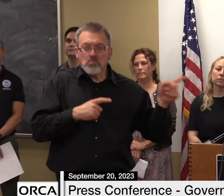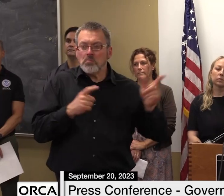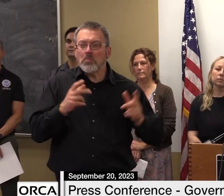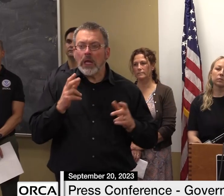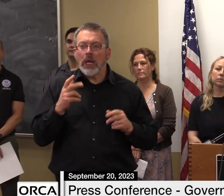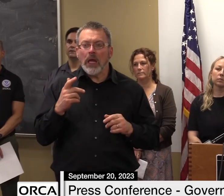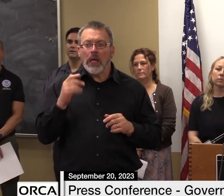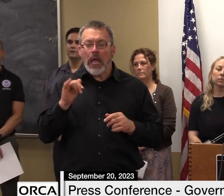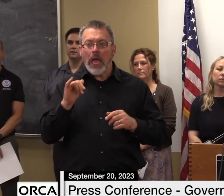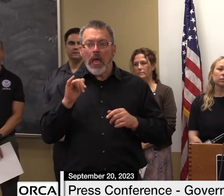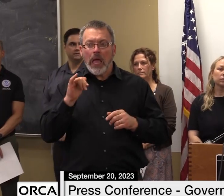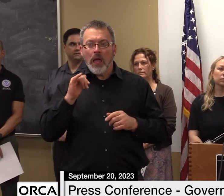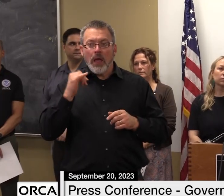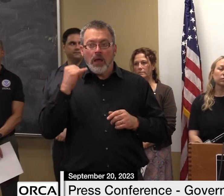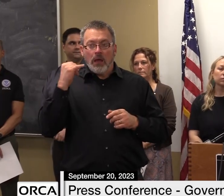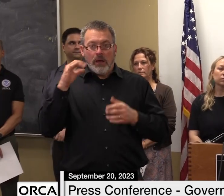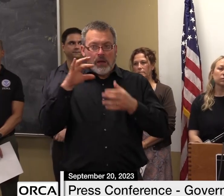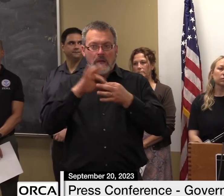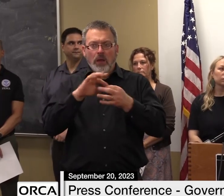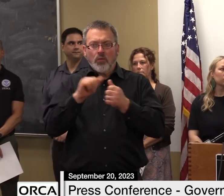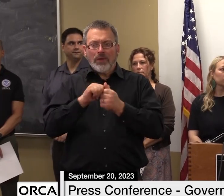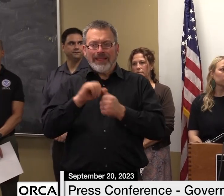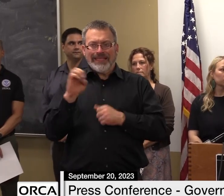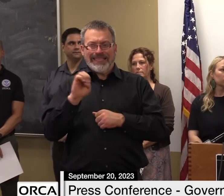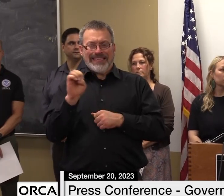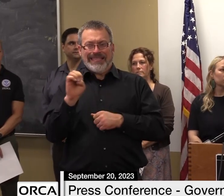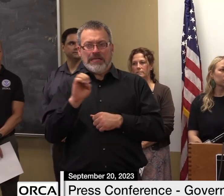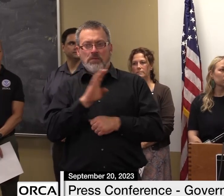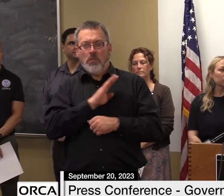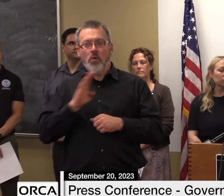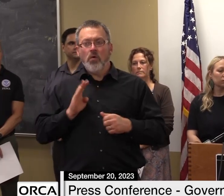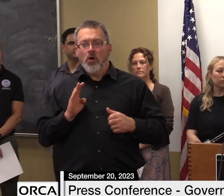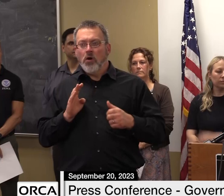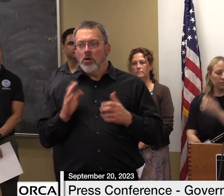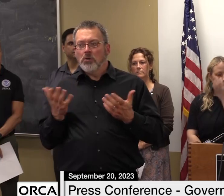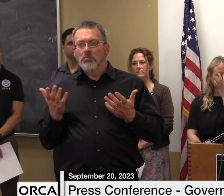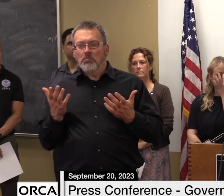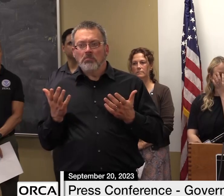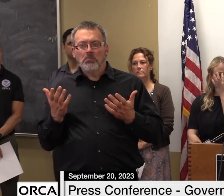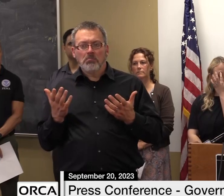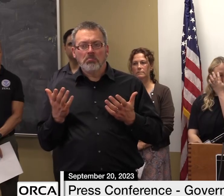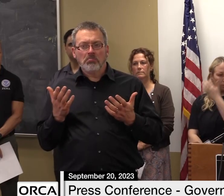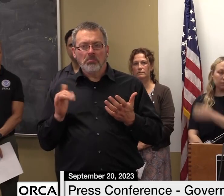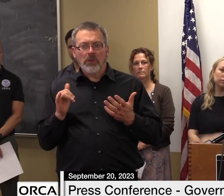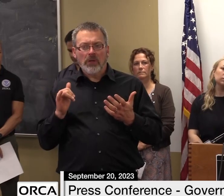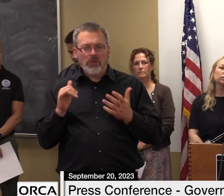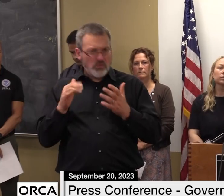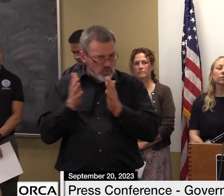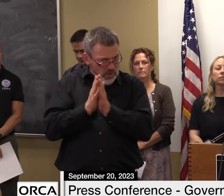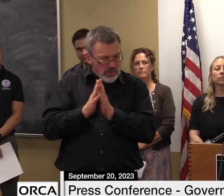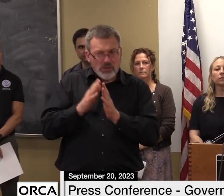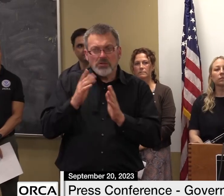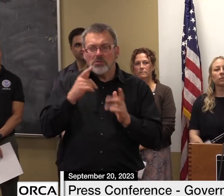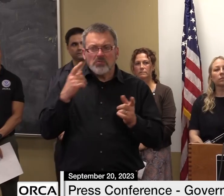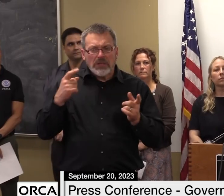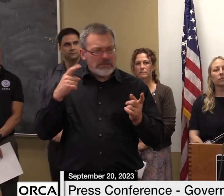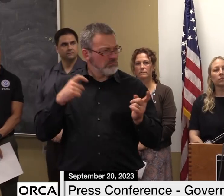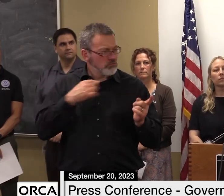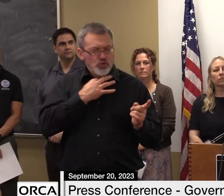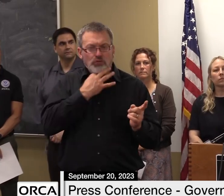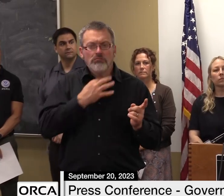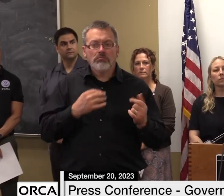of the e-board tomorrow? Are you looking for more money in this? Are there any other requests that you're looking for? Yeah, we aren't asking